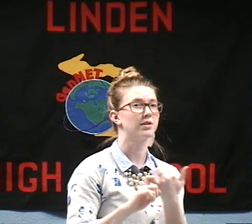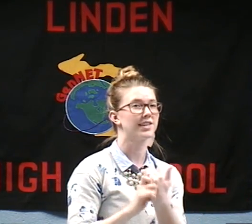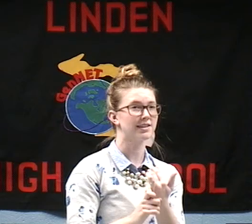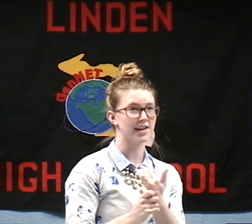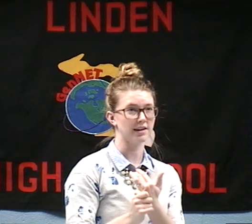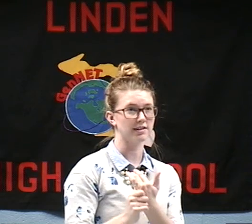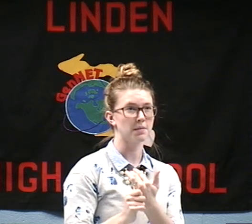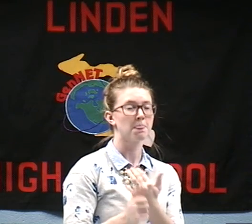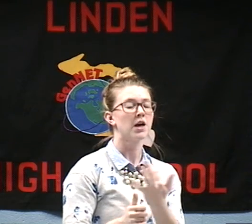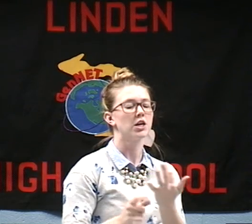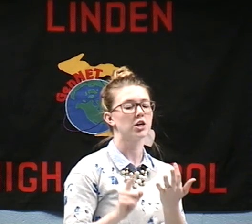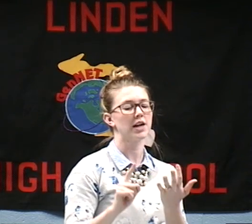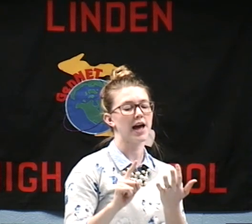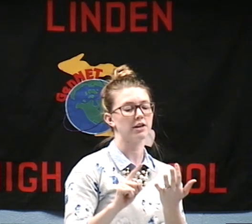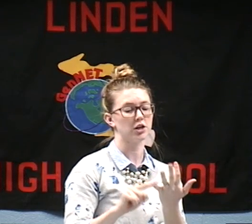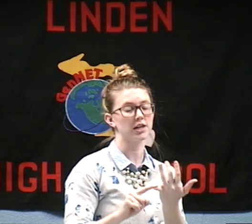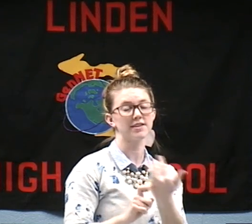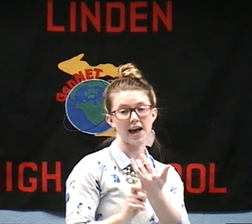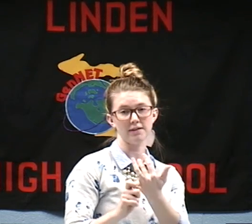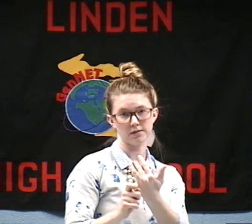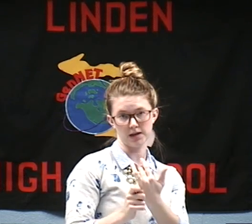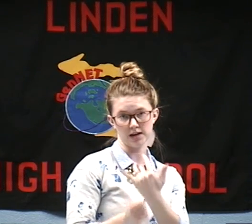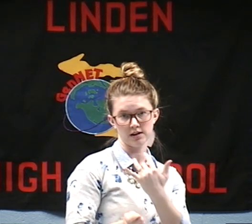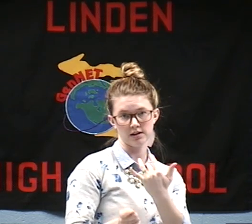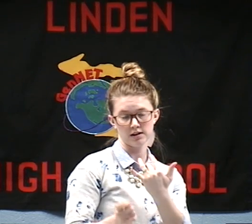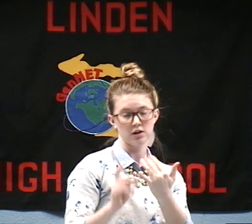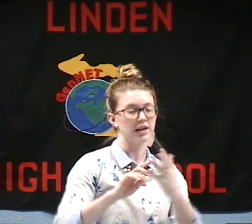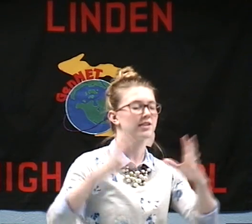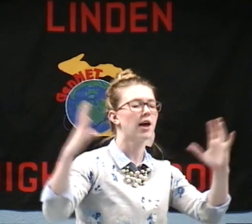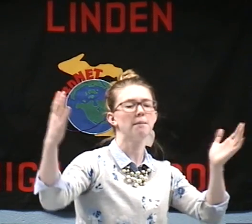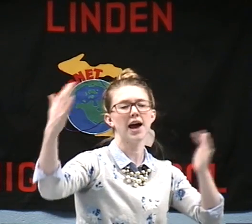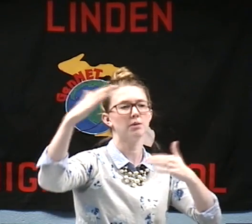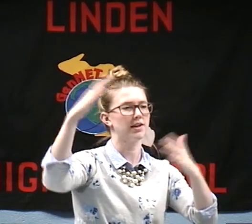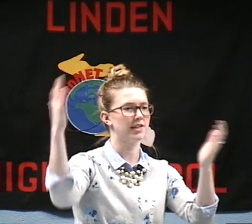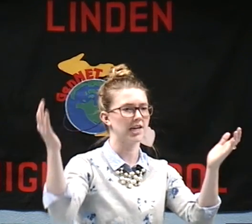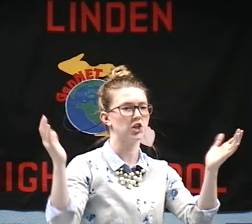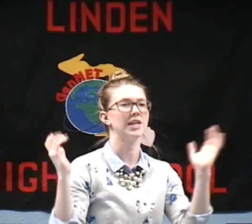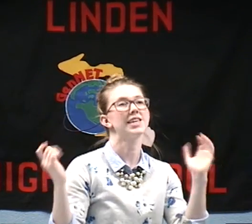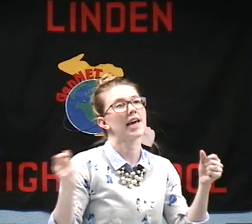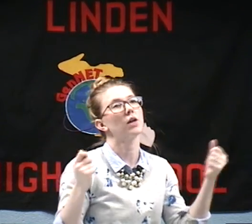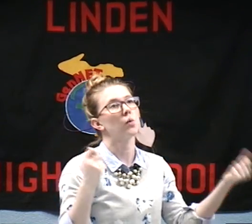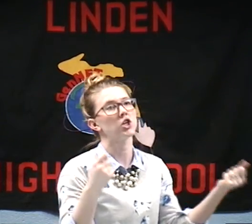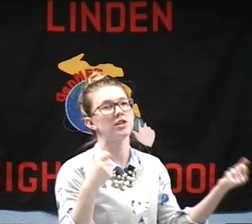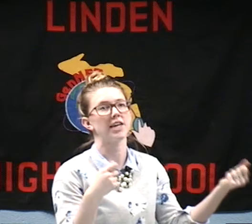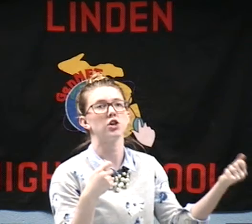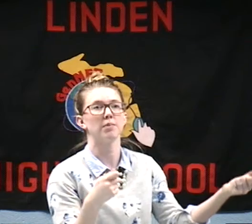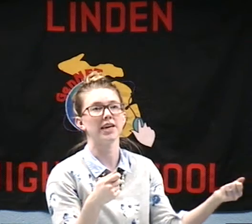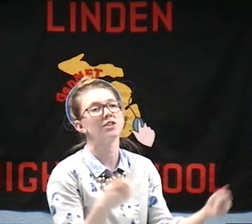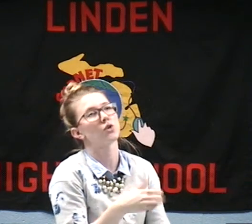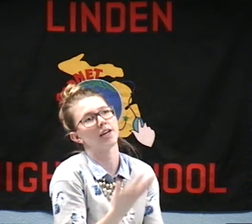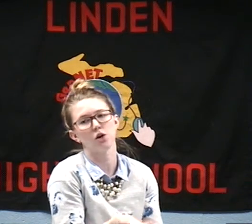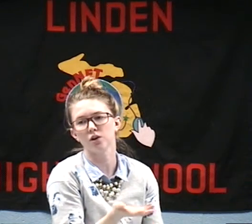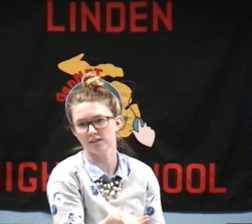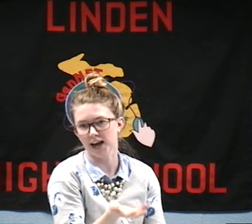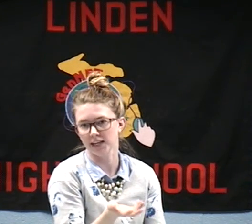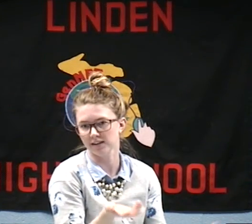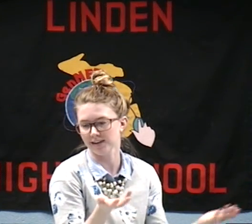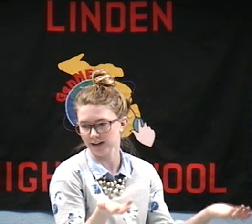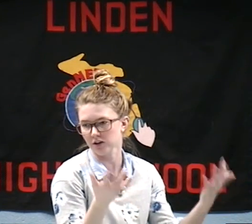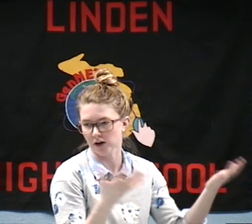6 states. You're gonna sign for me like some kind of presentation indicating which states you're picking so that I know you're signing the states